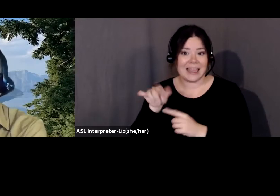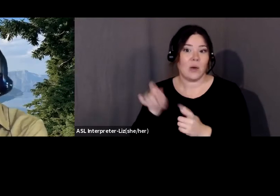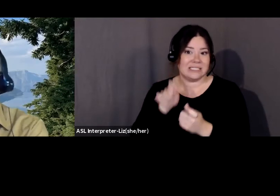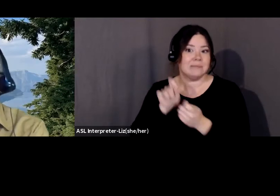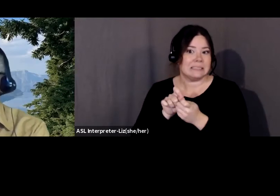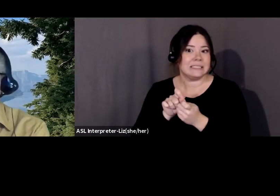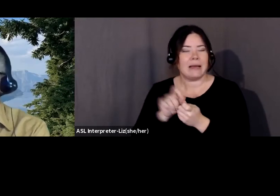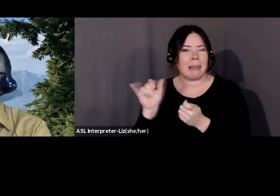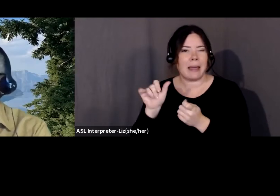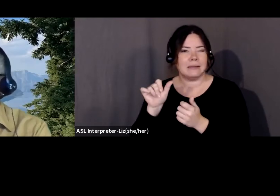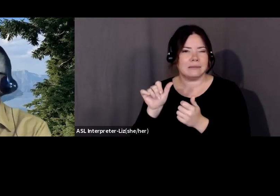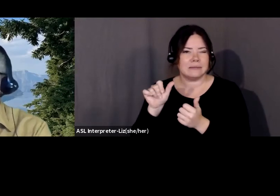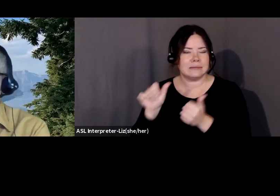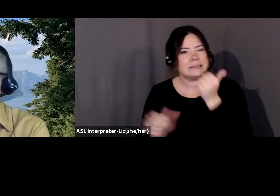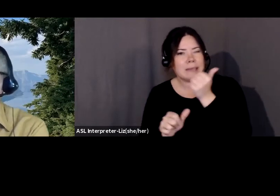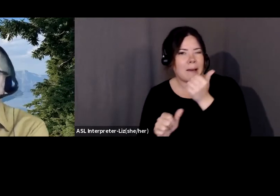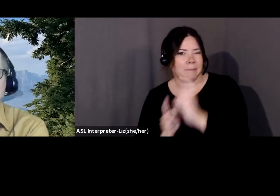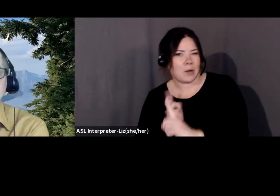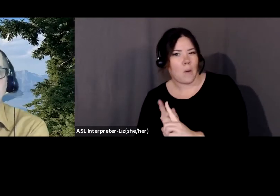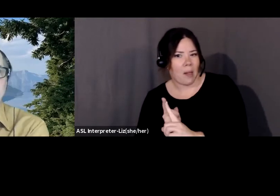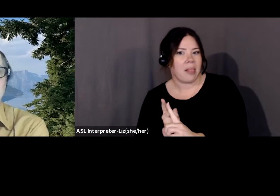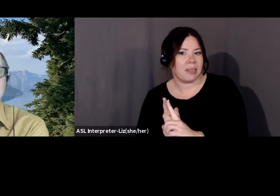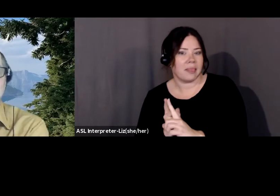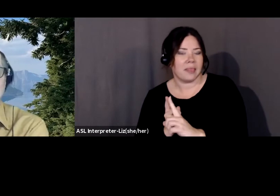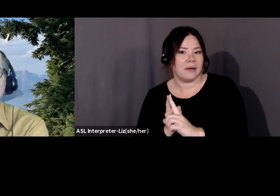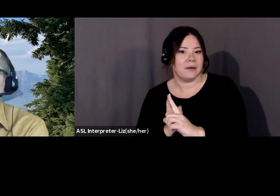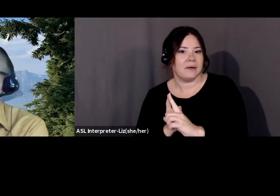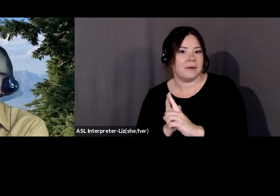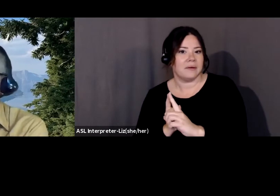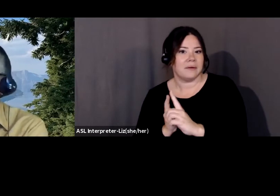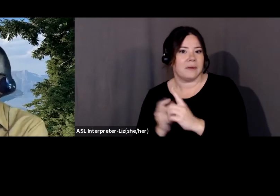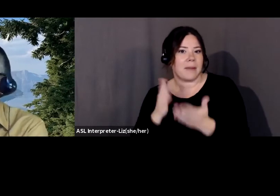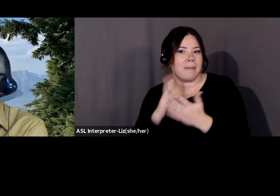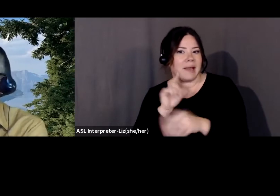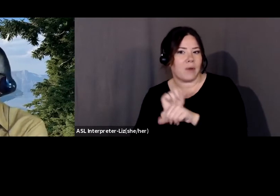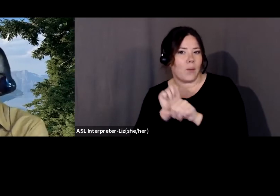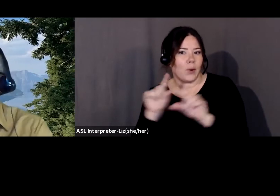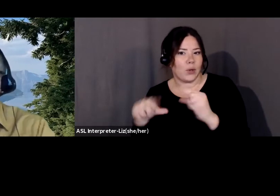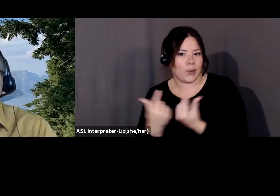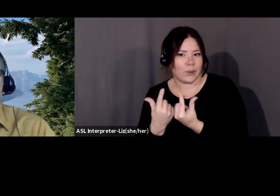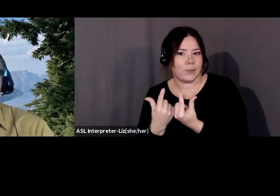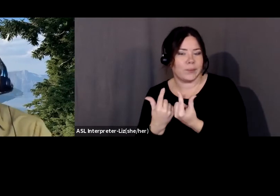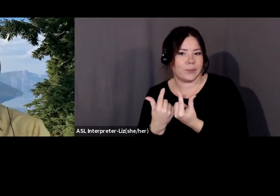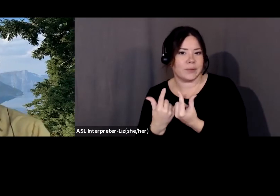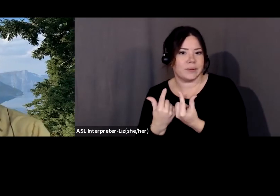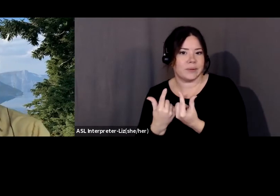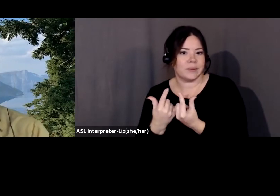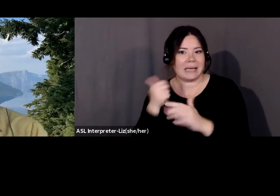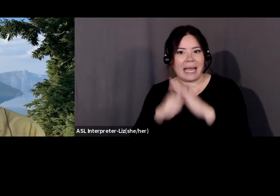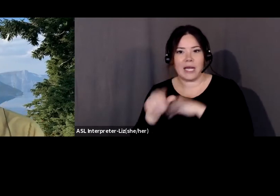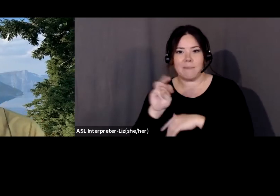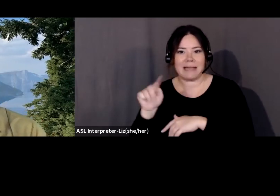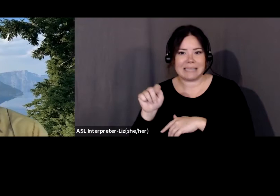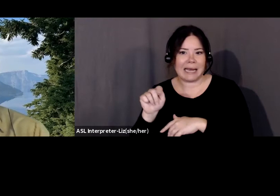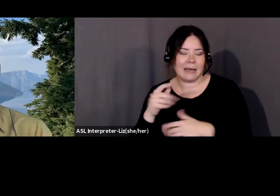like a goal, probably of a work group within Montana. I imagine that's working towards